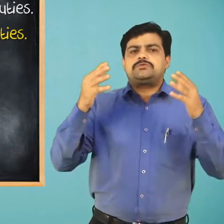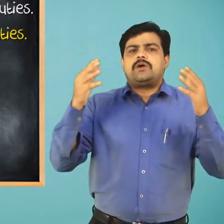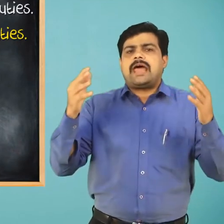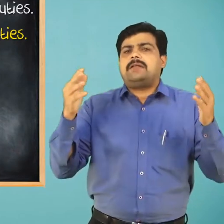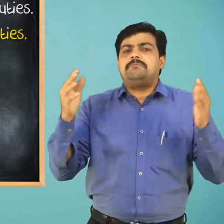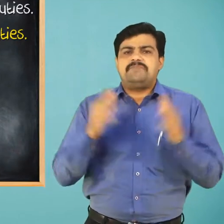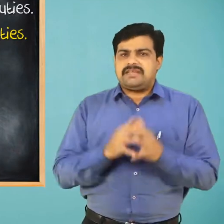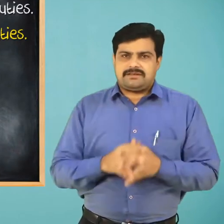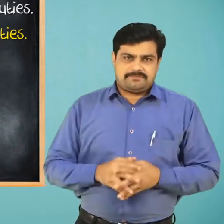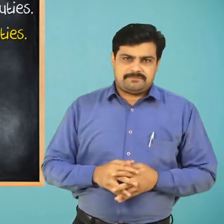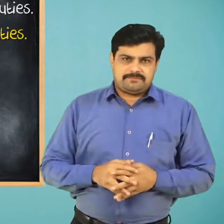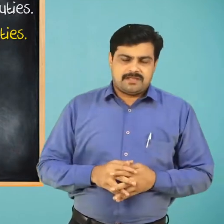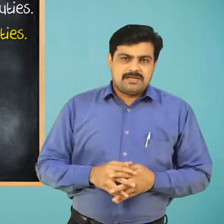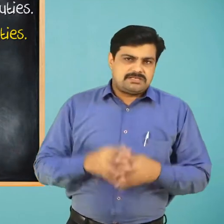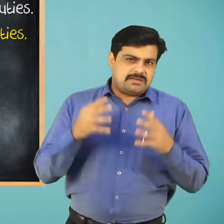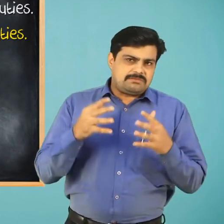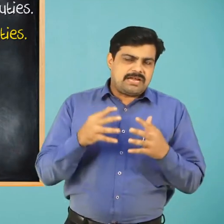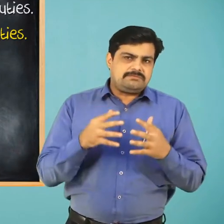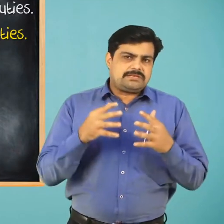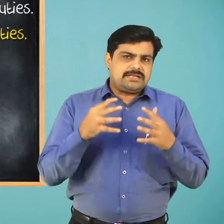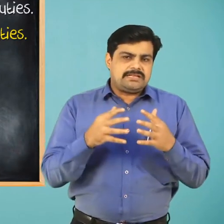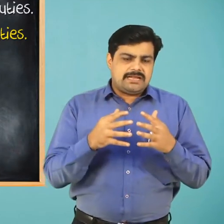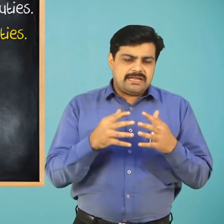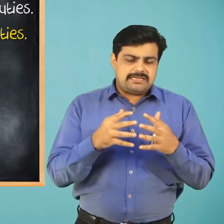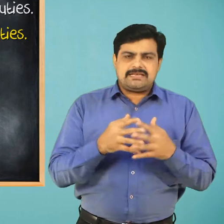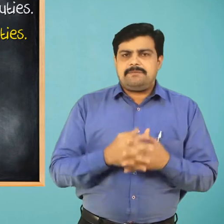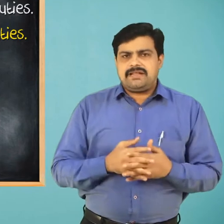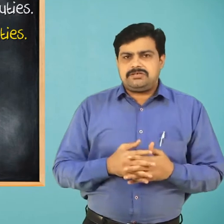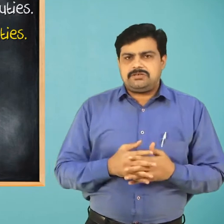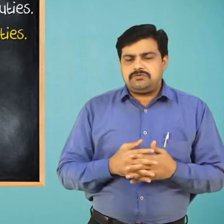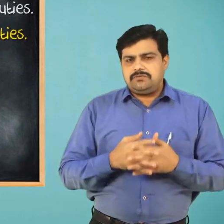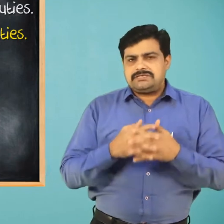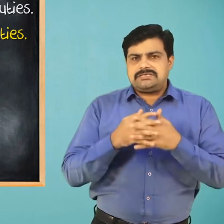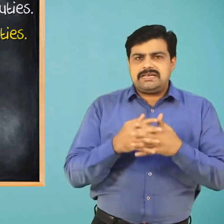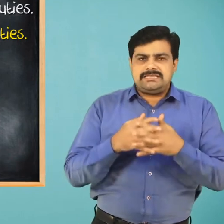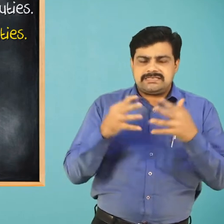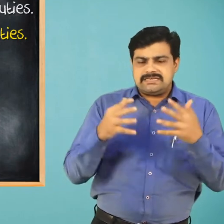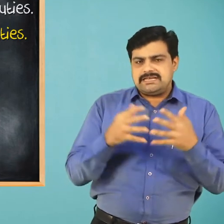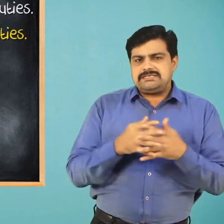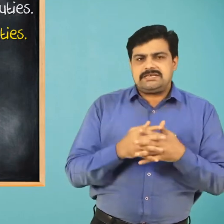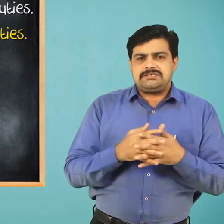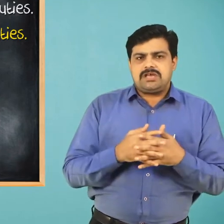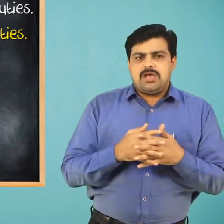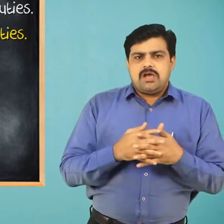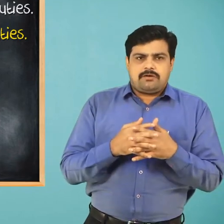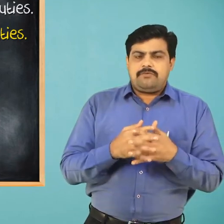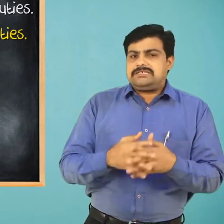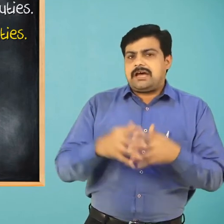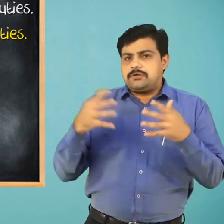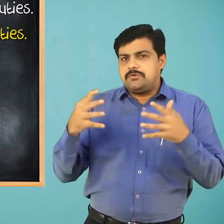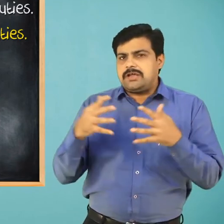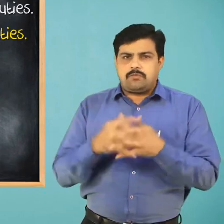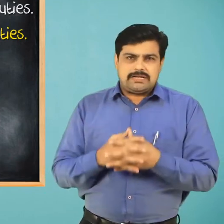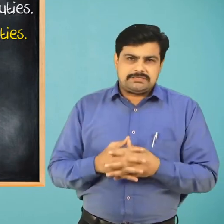to help me. Sometimes in the examination you will see the sentences which are unique